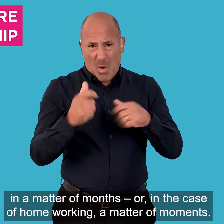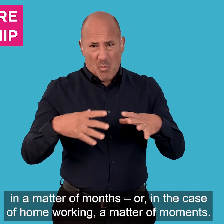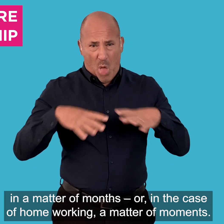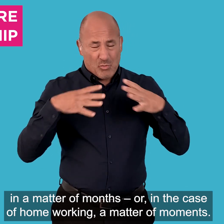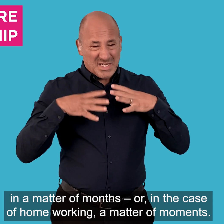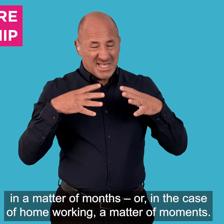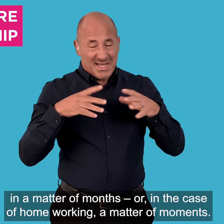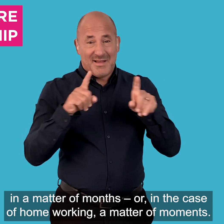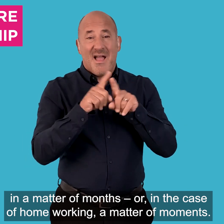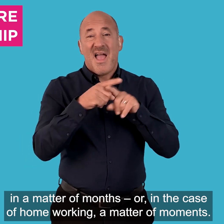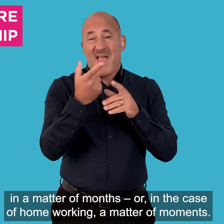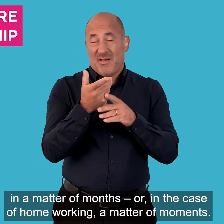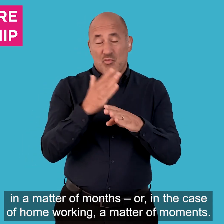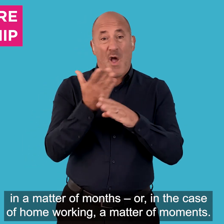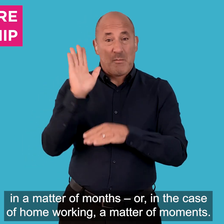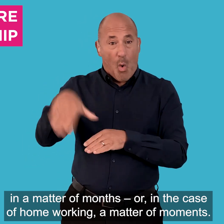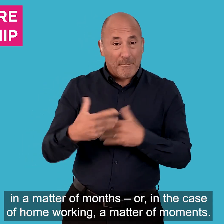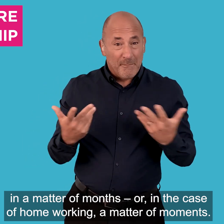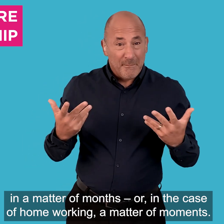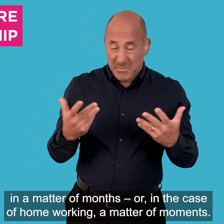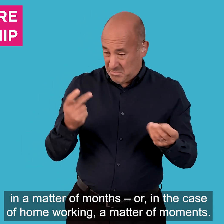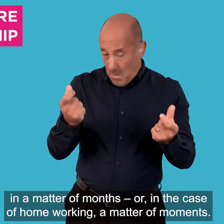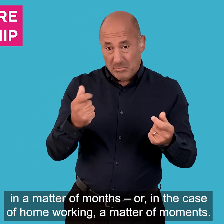in the case of home working, a matter of moments.